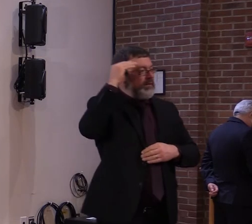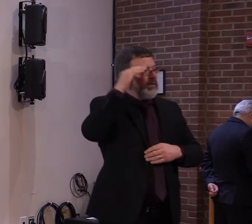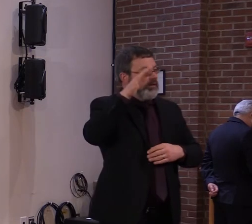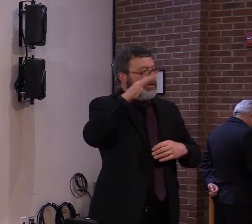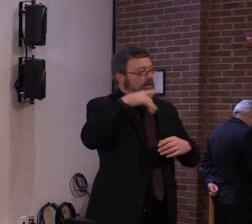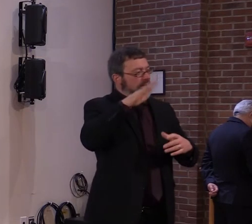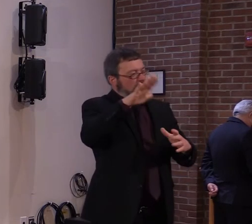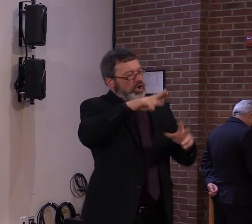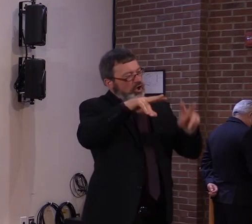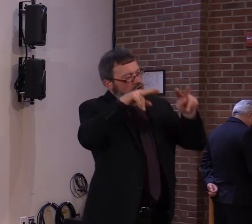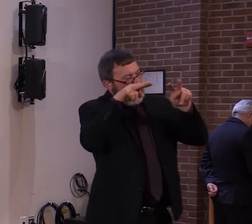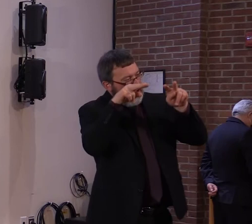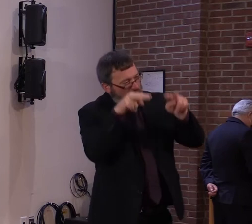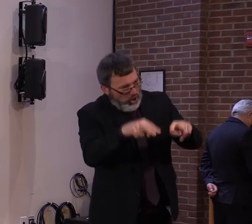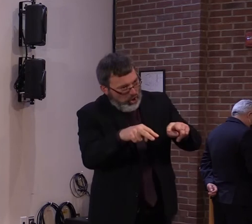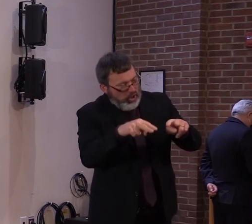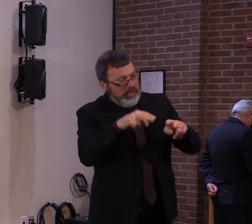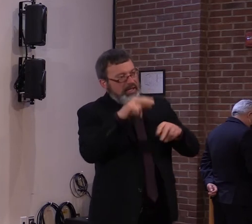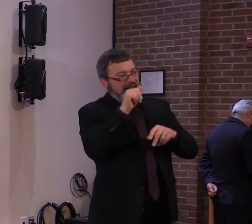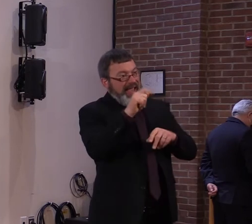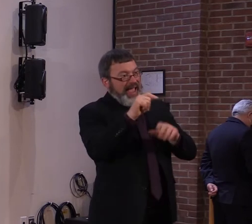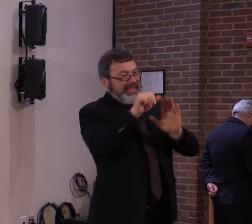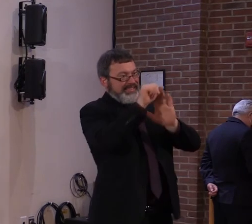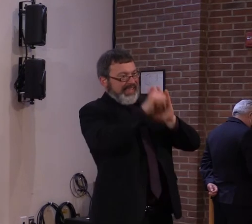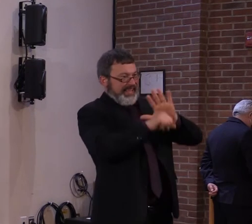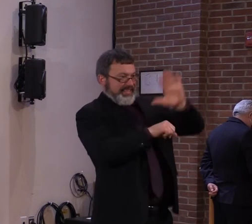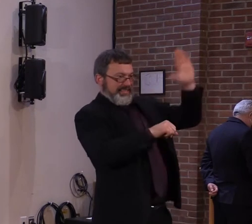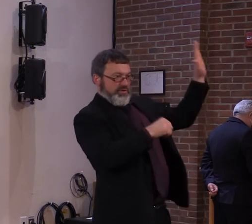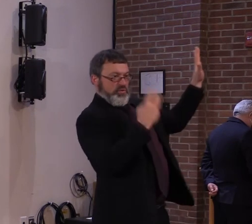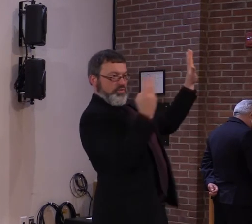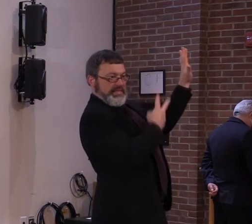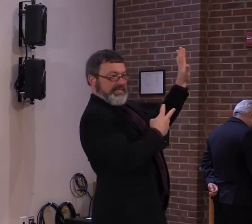positivity versus states that do have mask mandates.